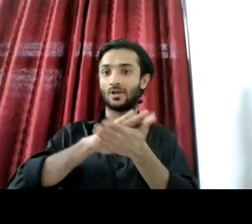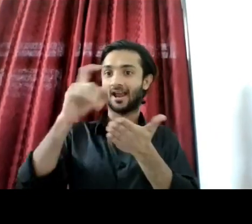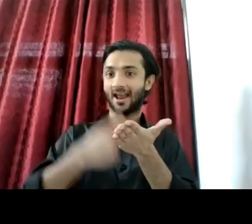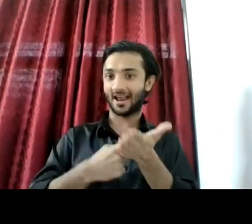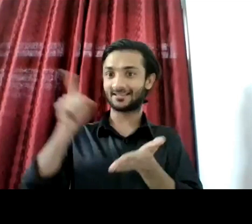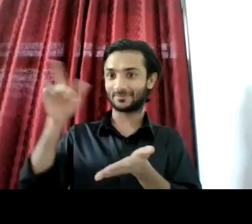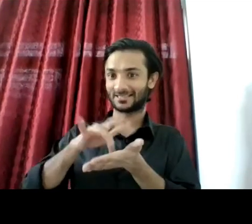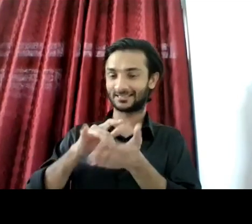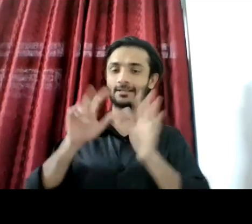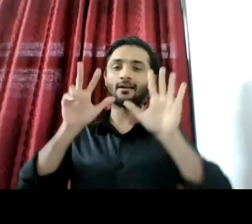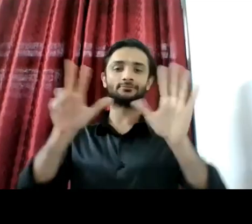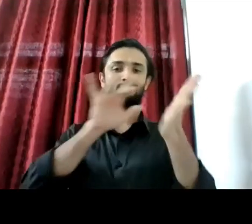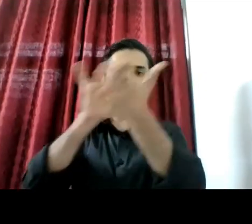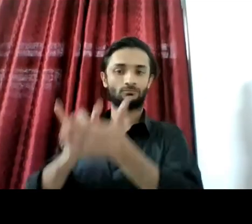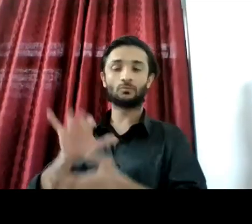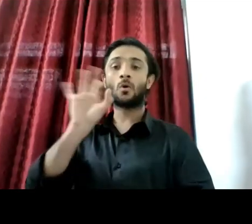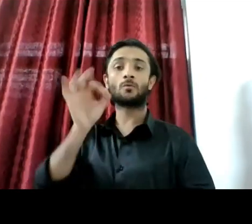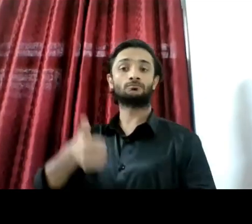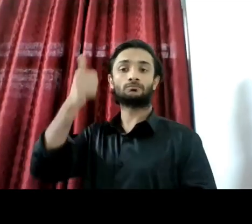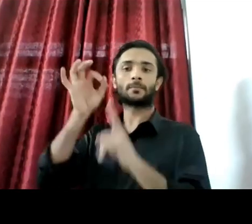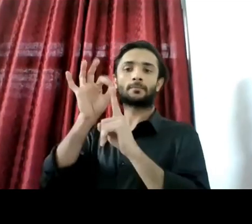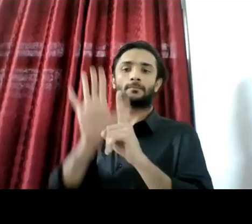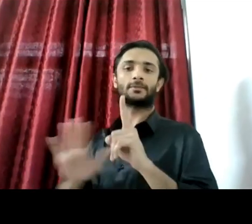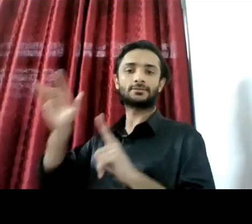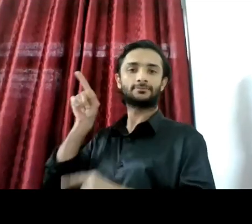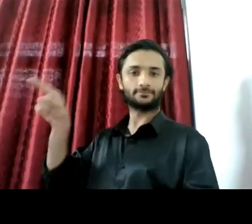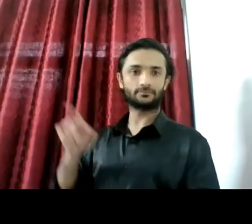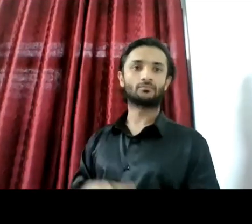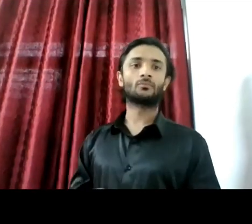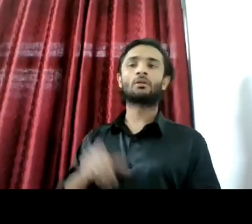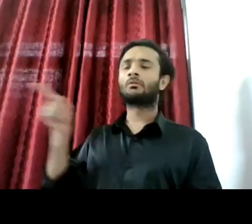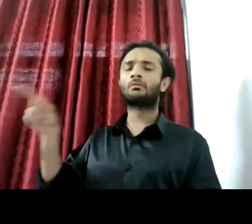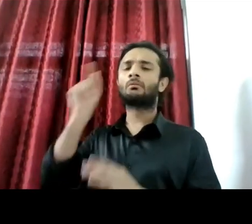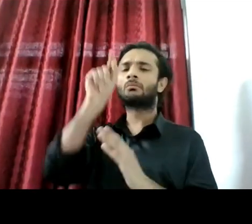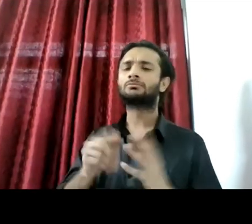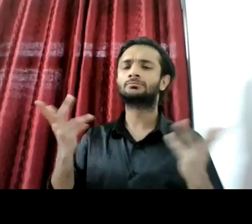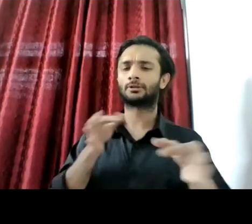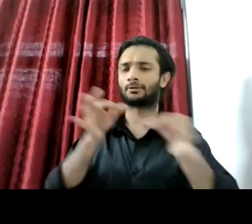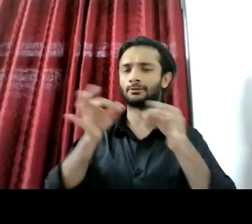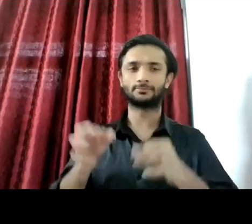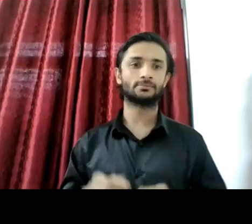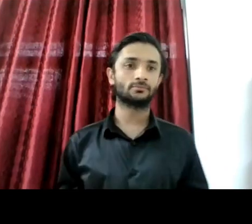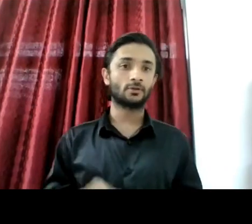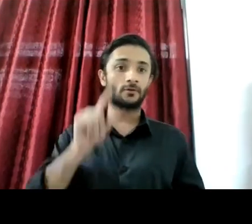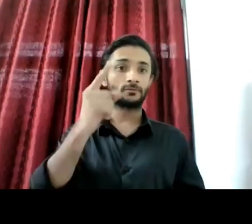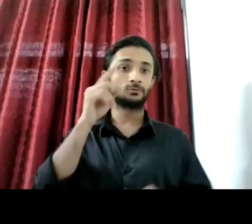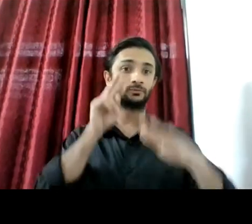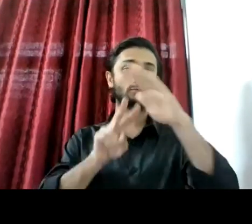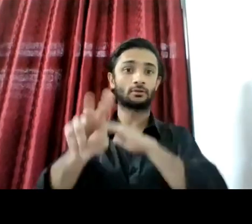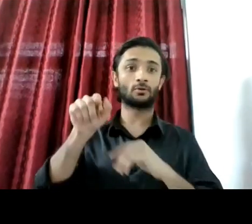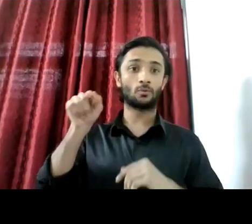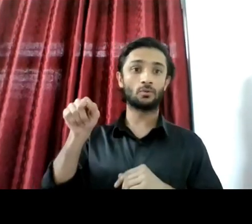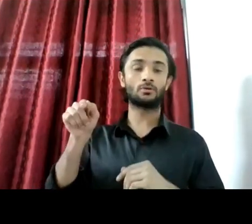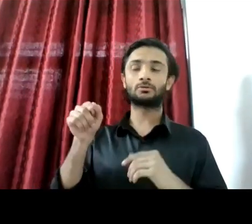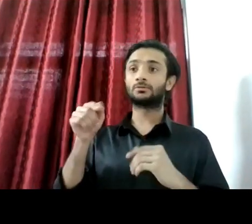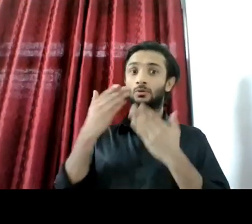doing. The organization name, as you can see, is displayed on the PowerPoint. In Haryana, we have 8 centers.